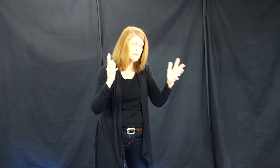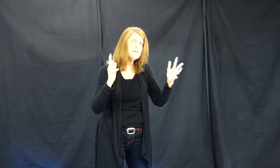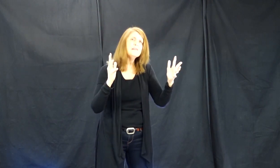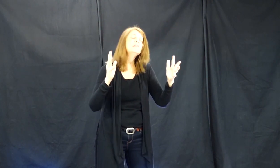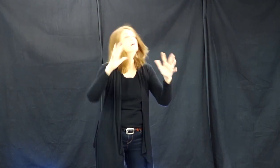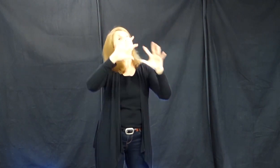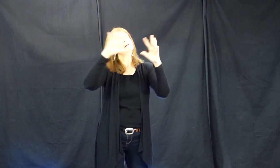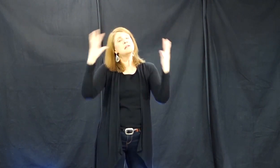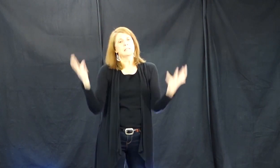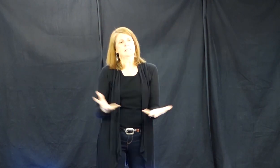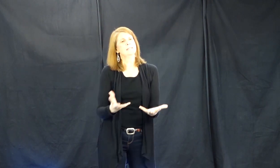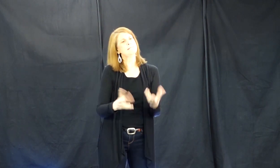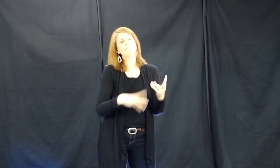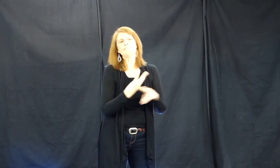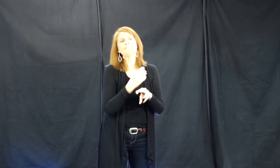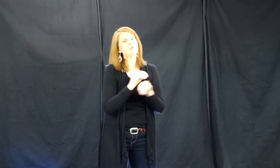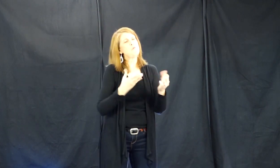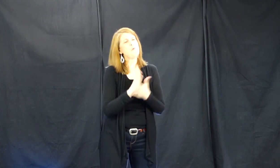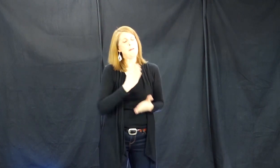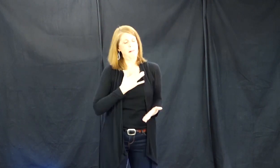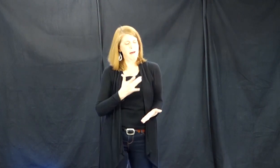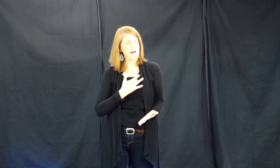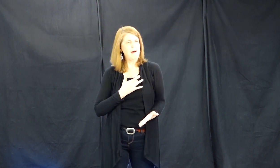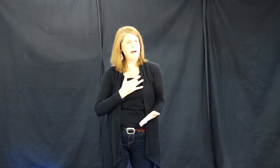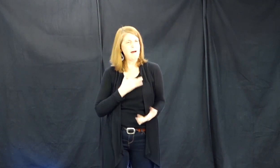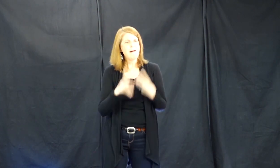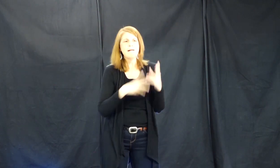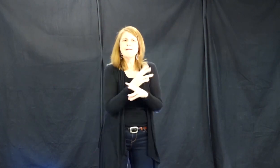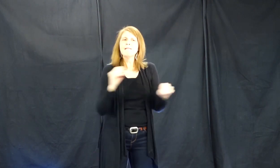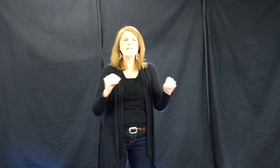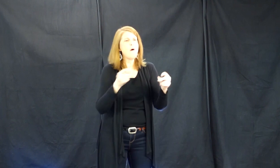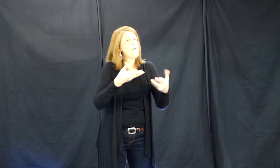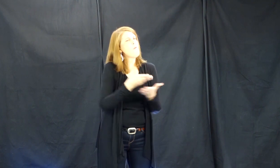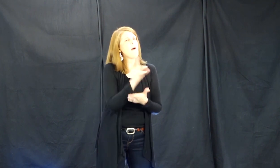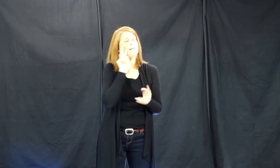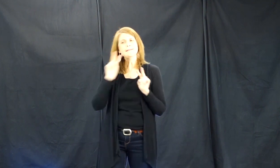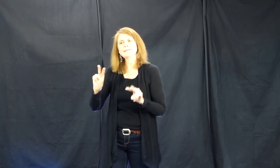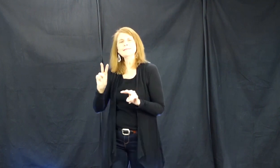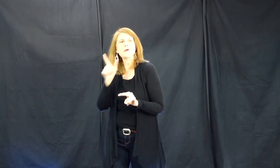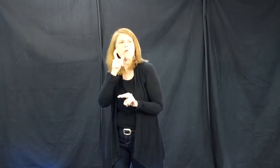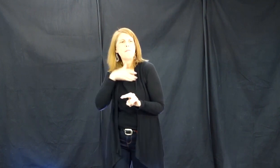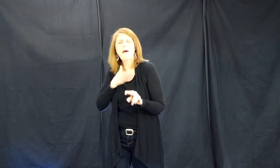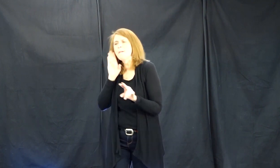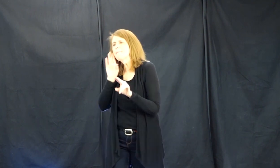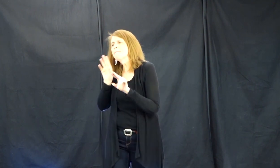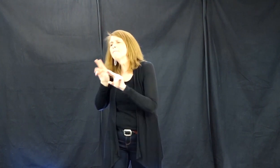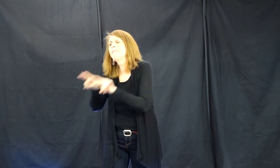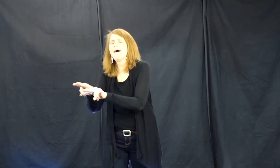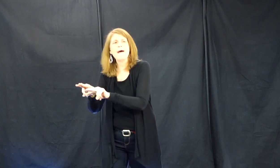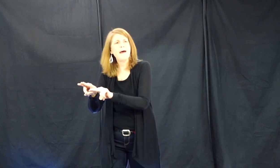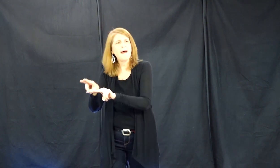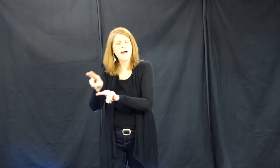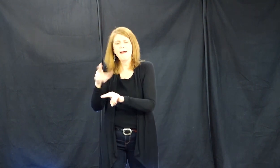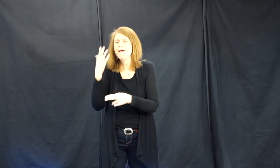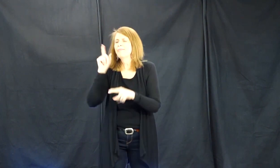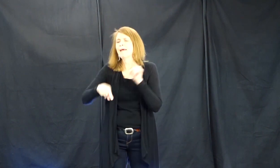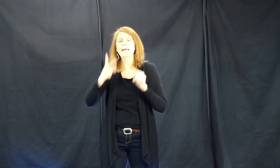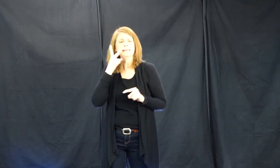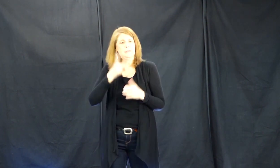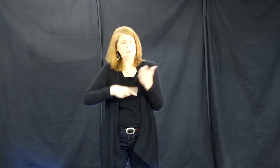burn. The world has no right to my heart. The world has no place in our bed. They don't get to know what I